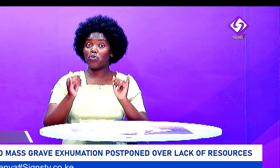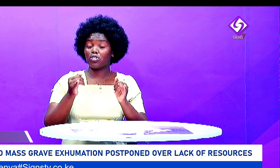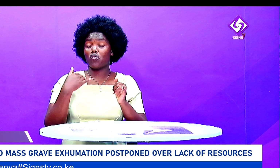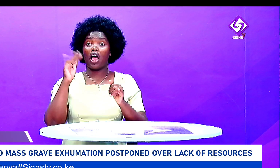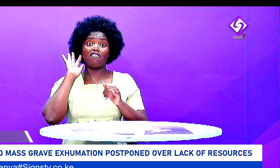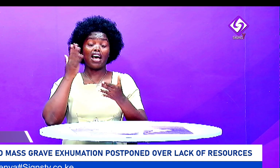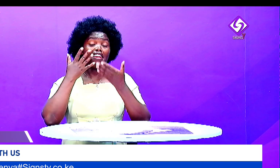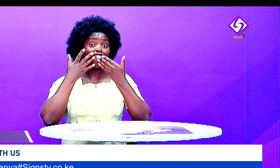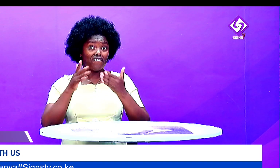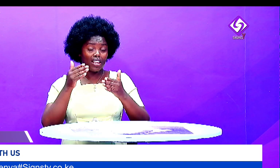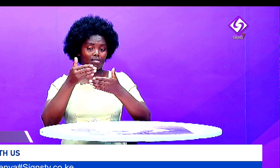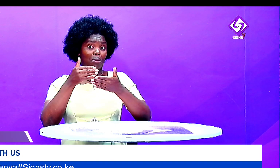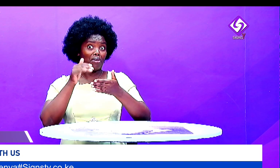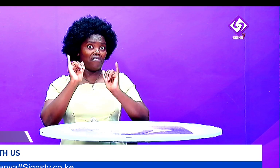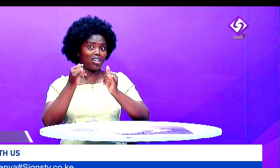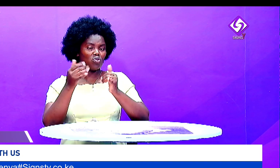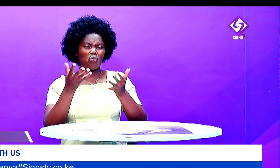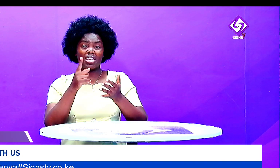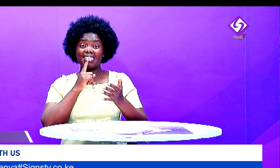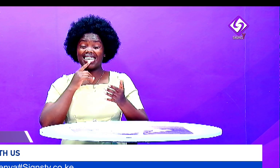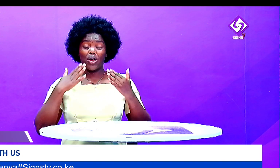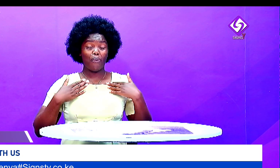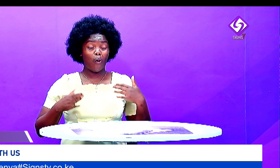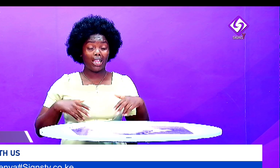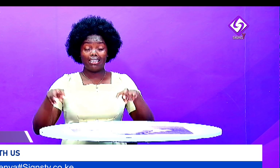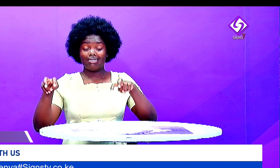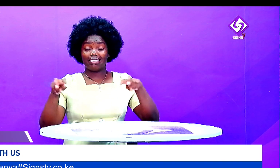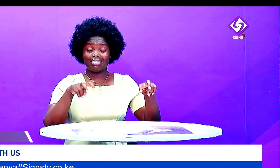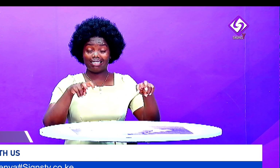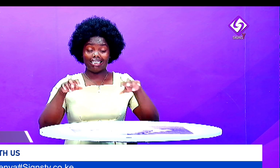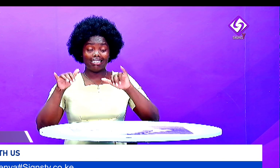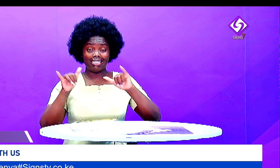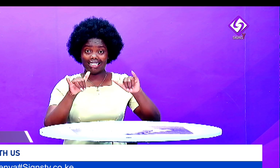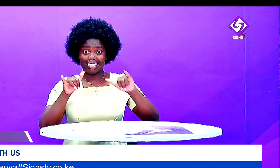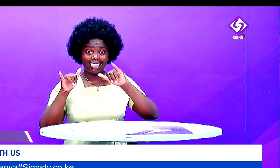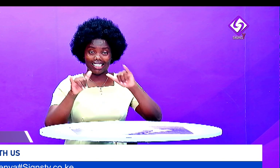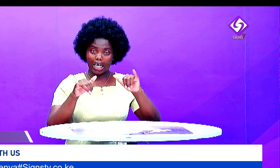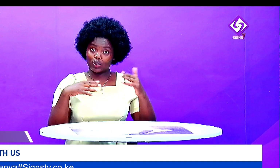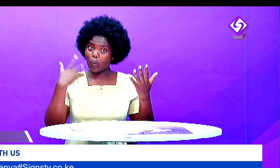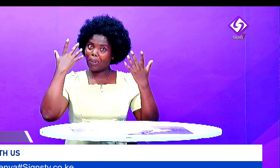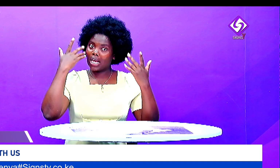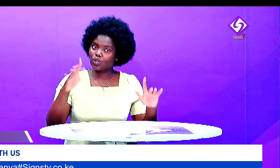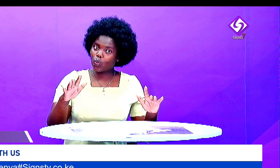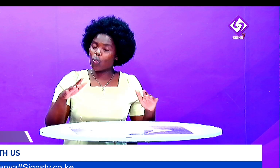That's all the news we had today. You've heard everything that we've briefed you about. And as the previous news was saying, the